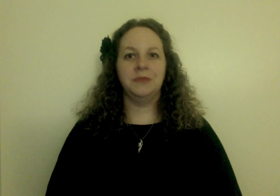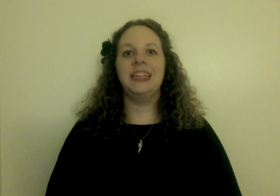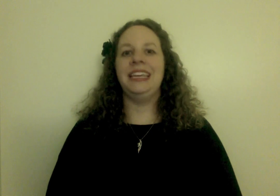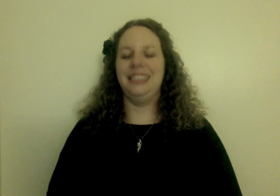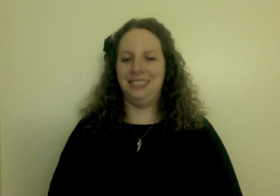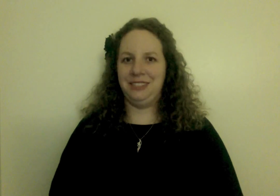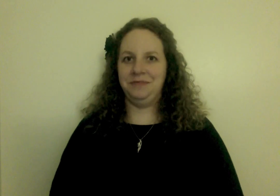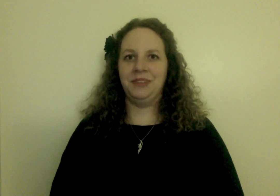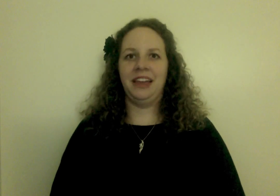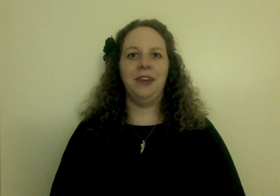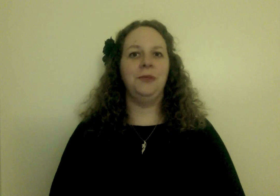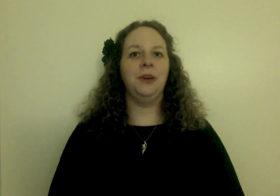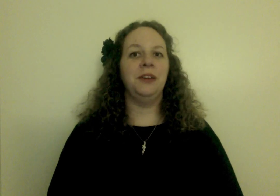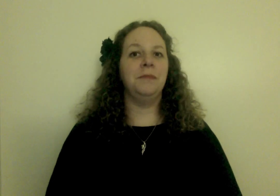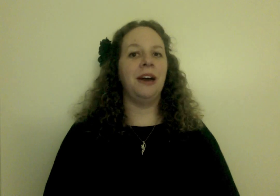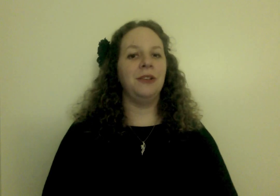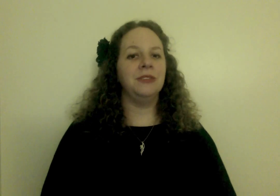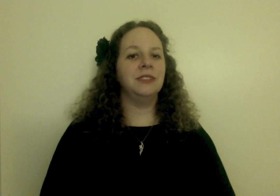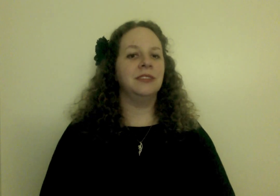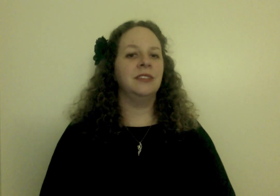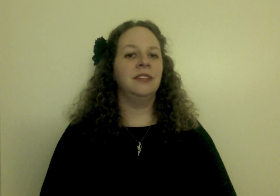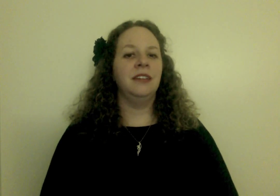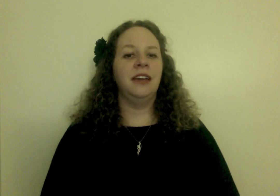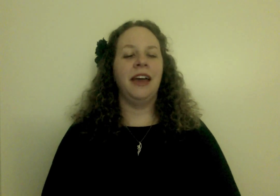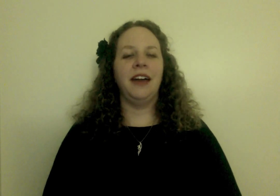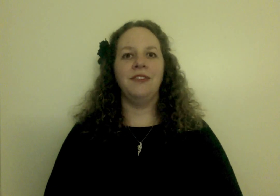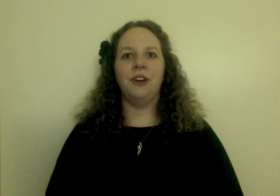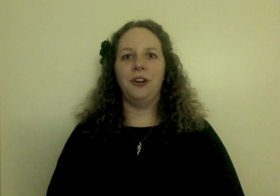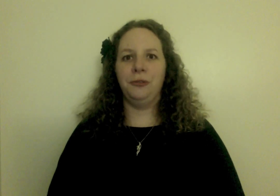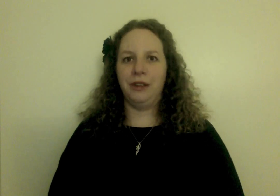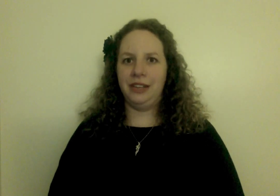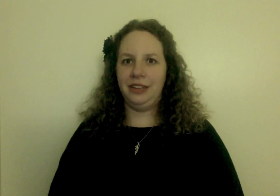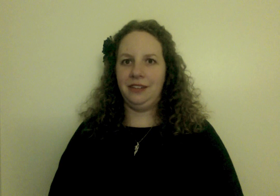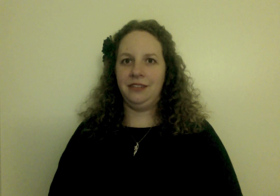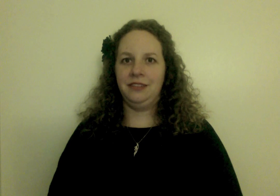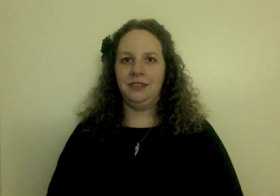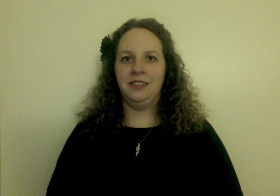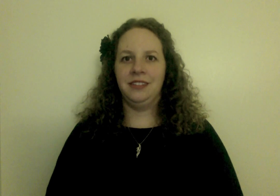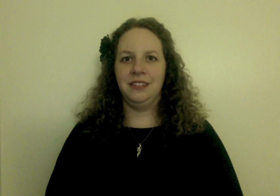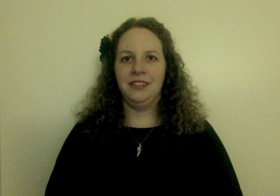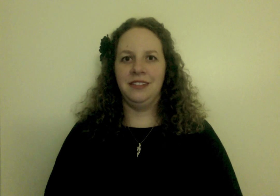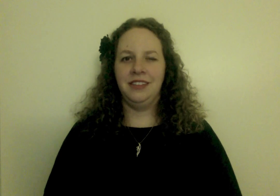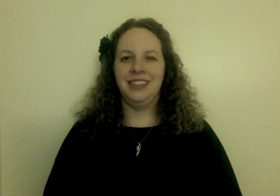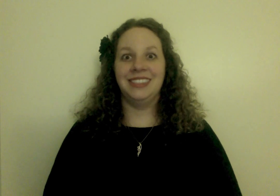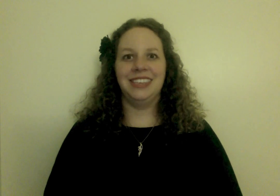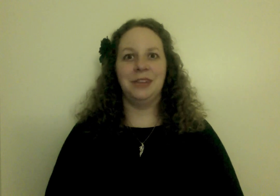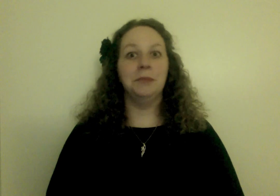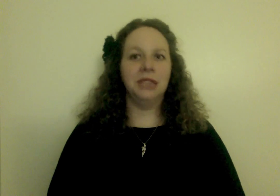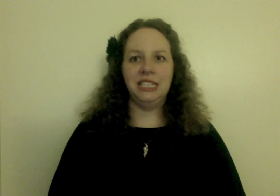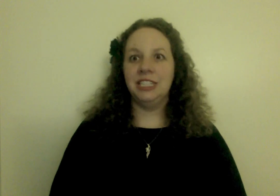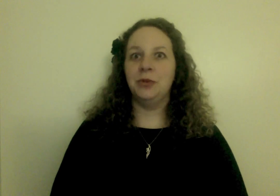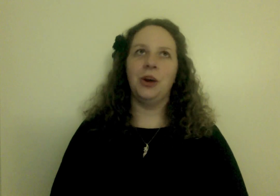Eat. Okay. What about have already? It's a completed or